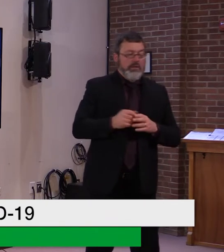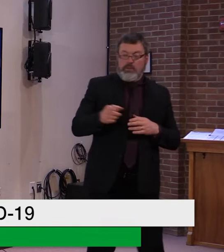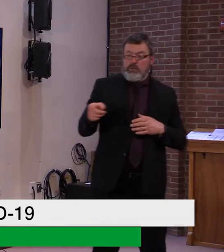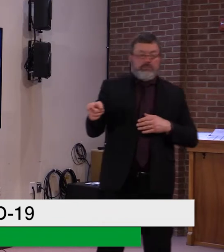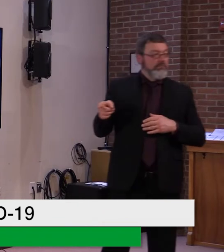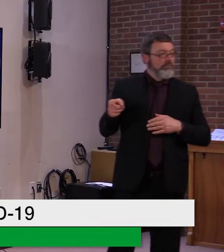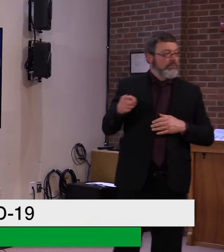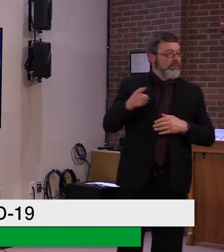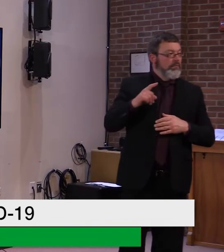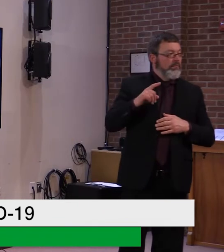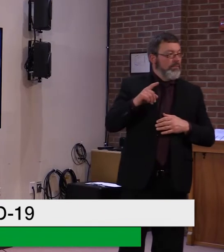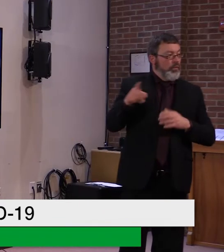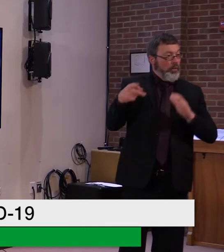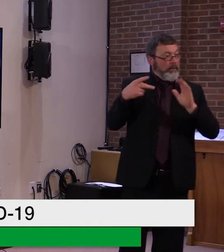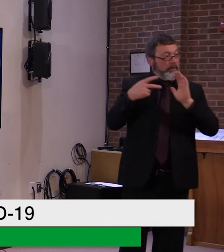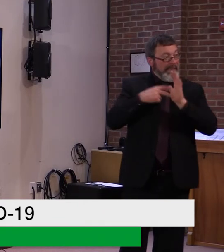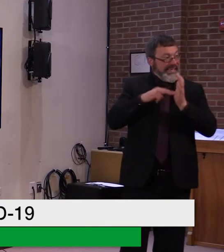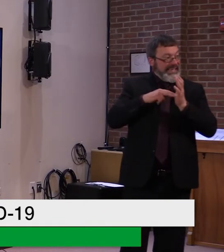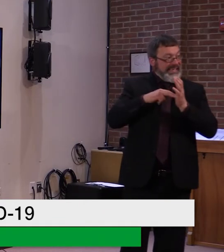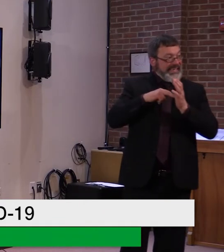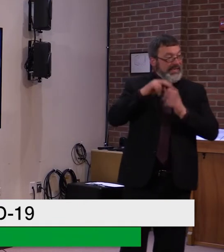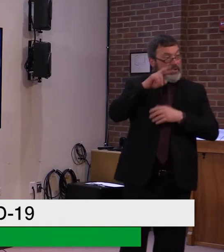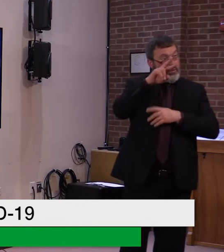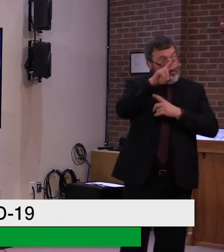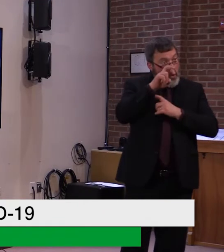cases a day a case is a